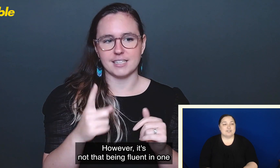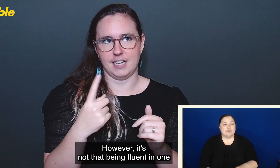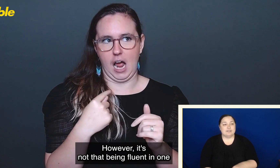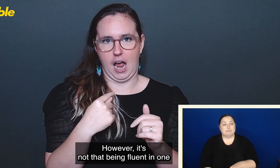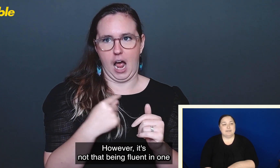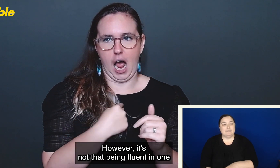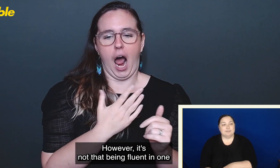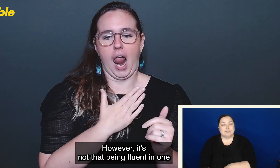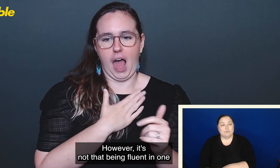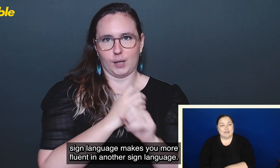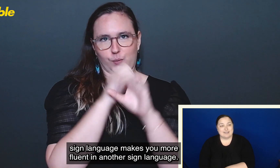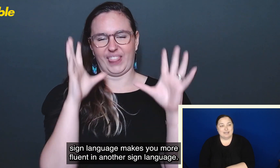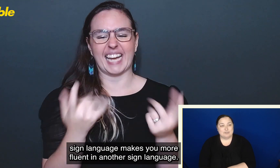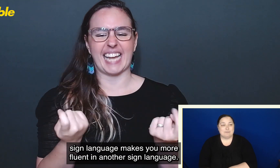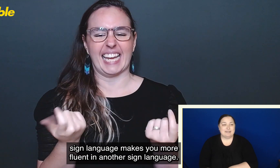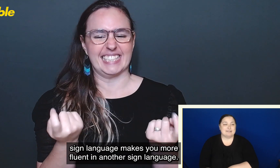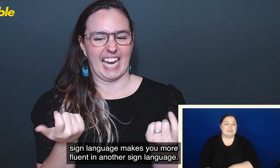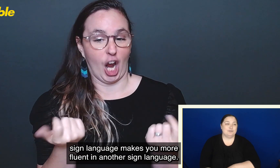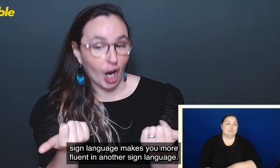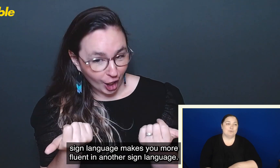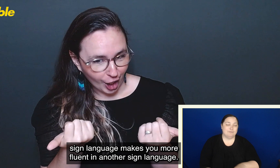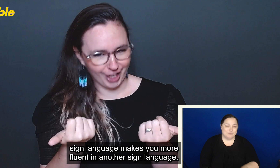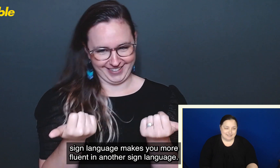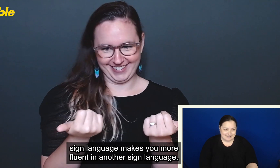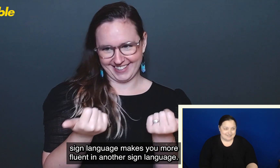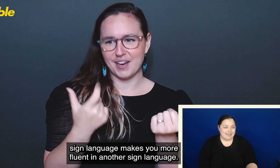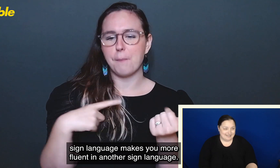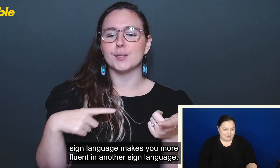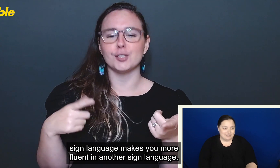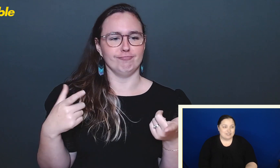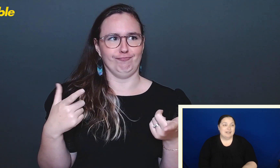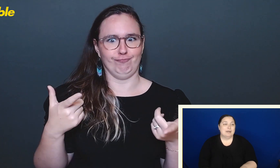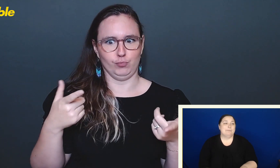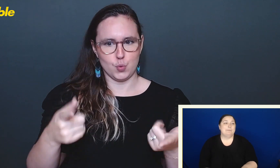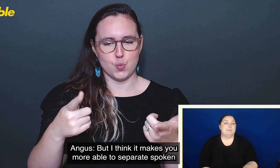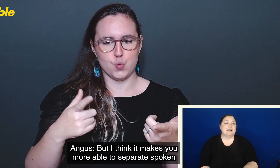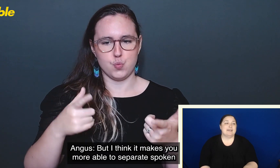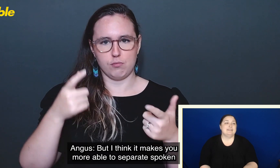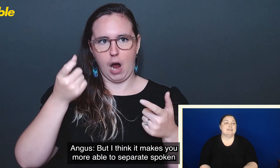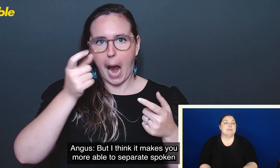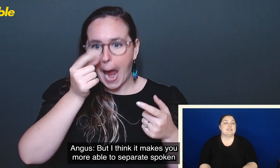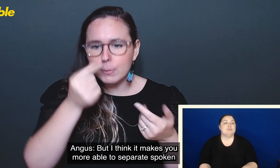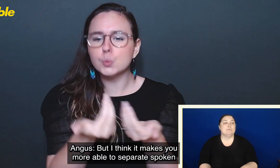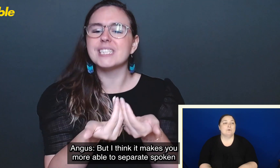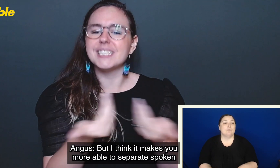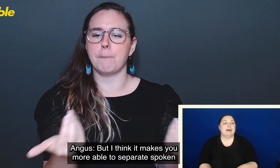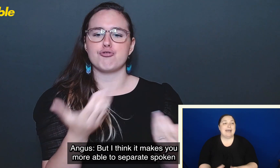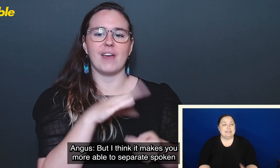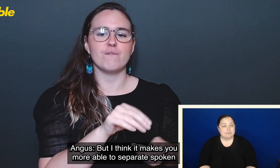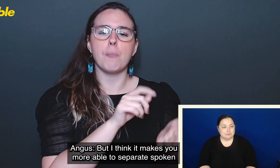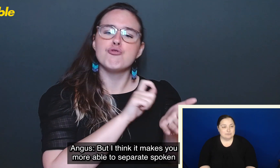it's not that being fluent in one sign language makes you more fluent in another sign language, but I think it makes you